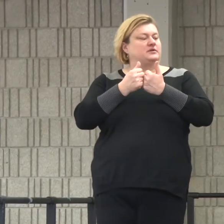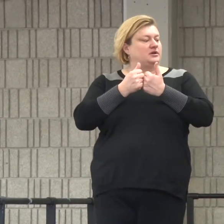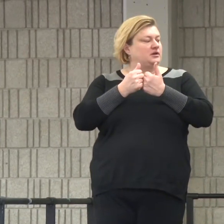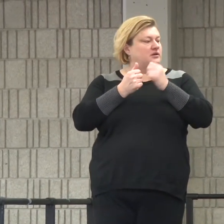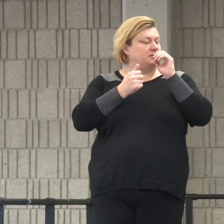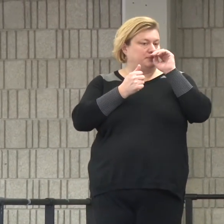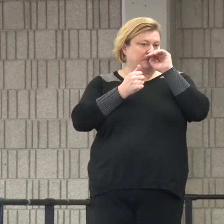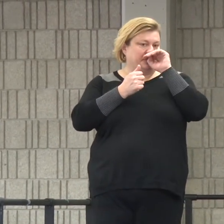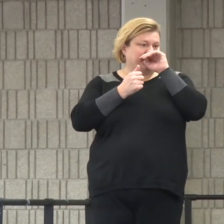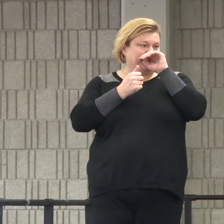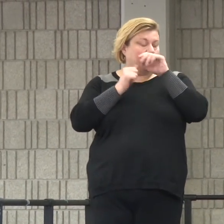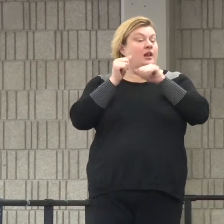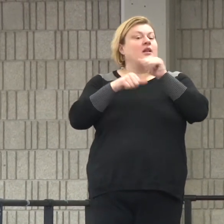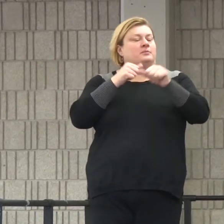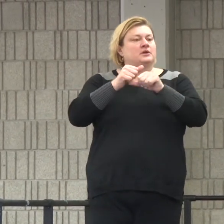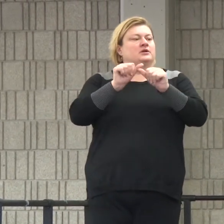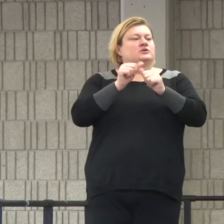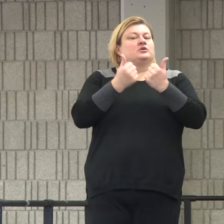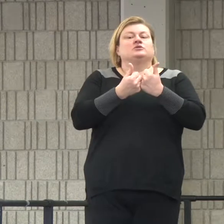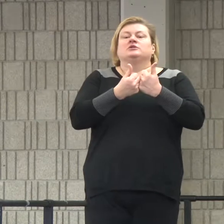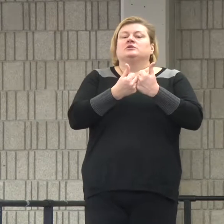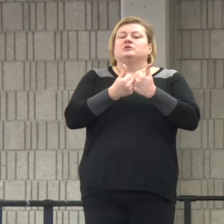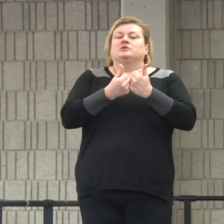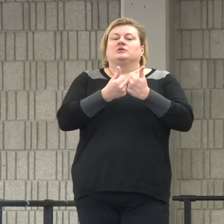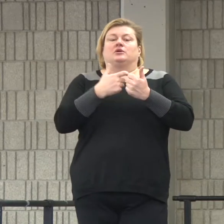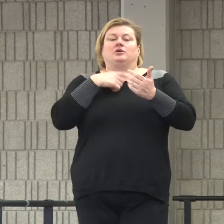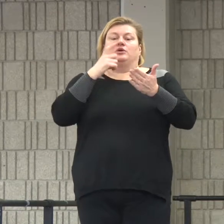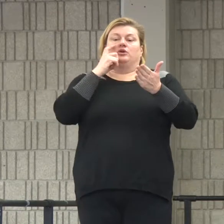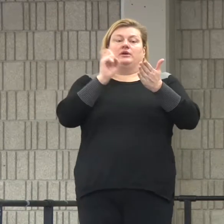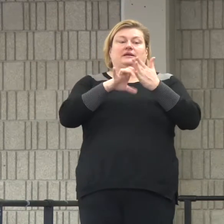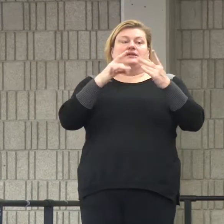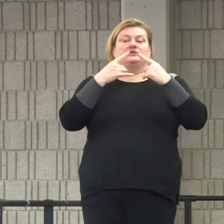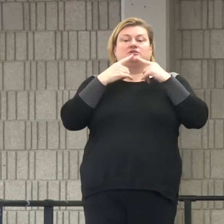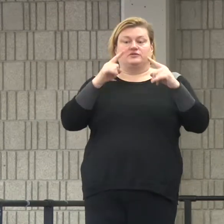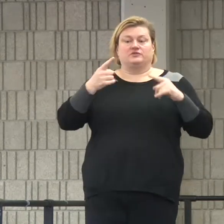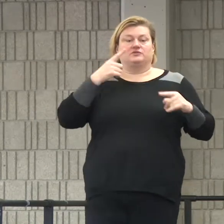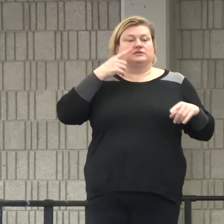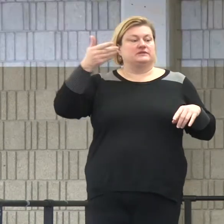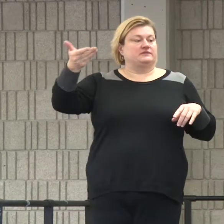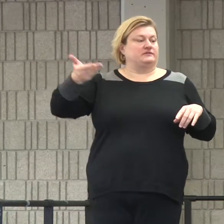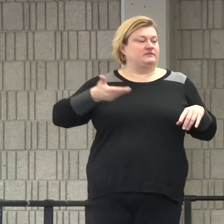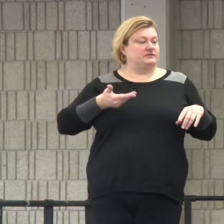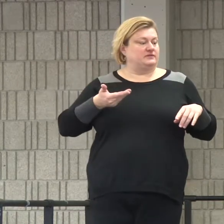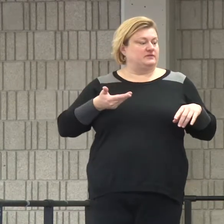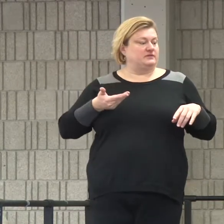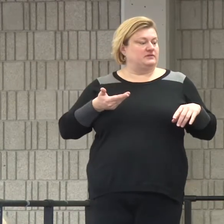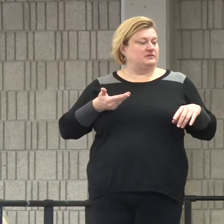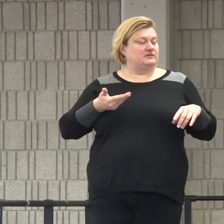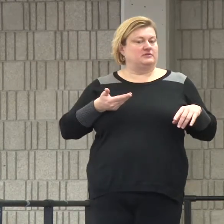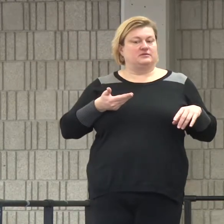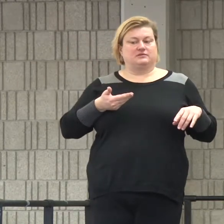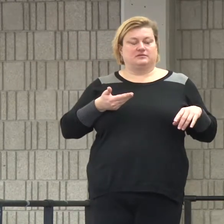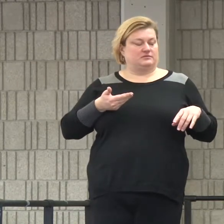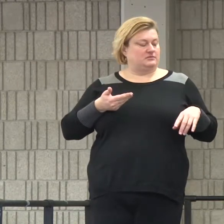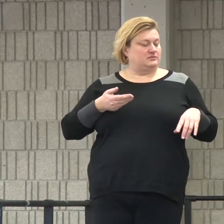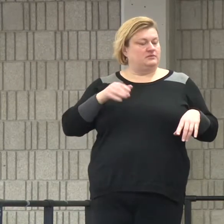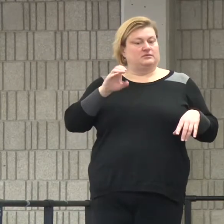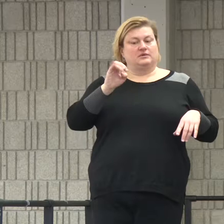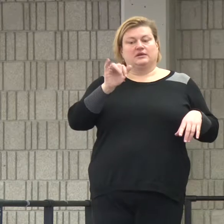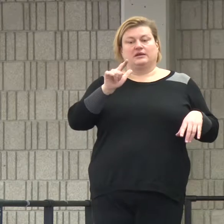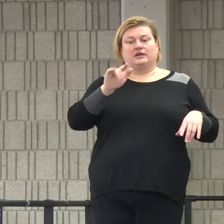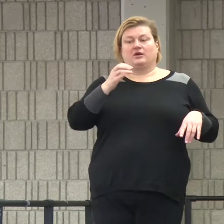Association. And to recognize this achievement, I would like to introduce and invite to the stage our Carol A. Michael, class